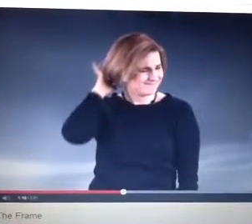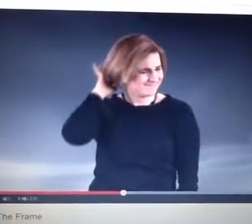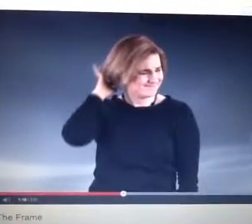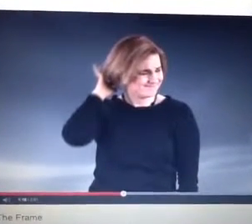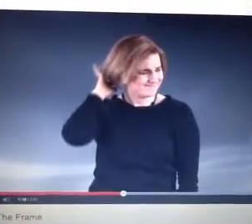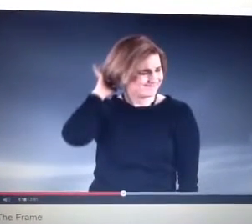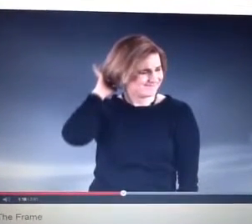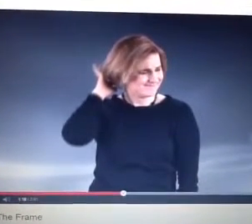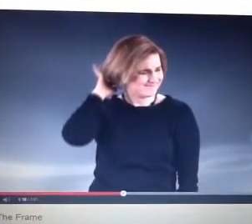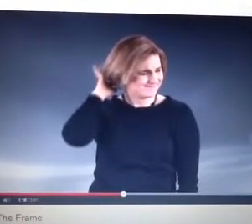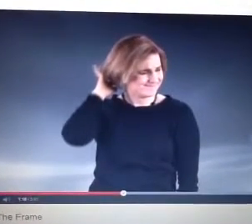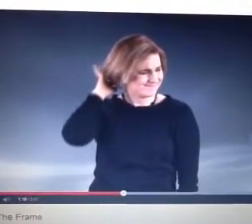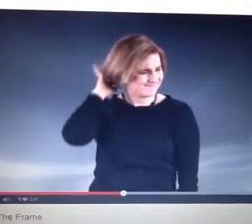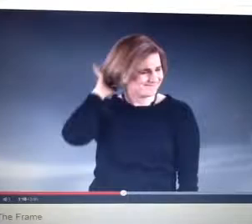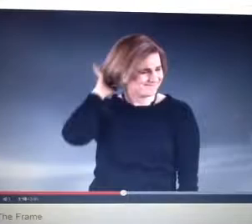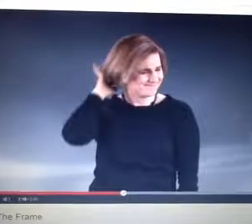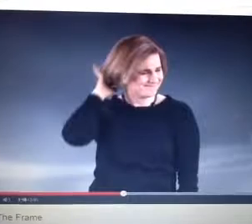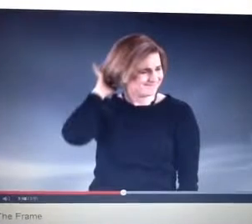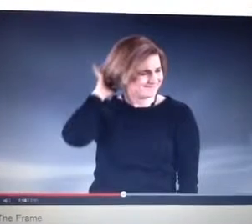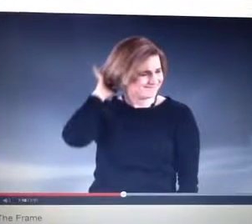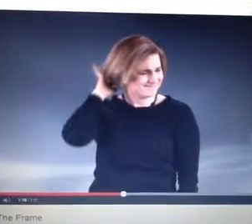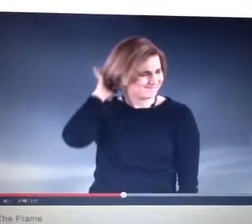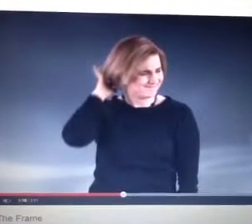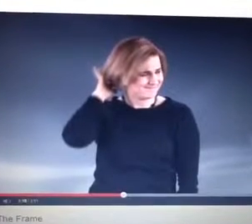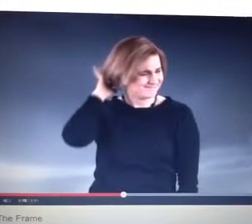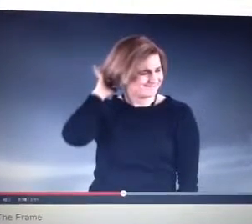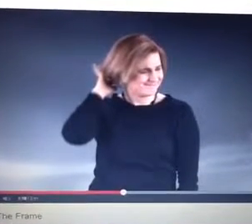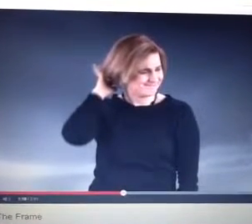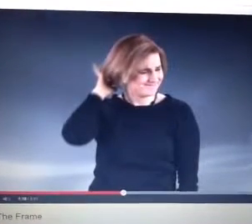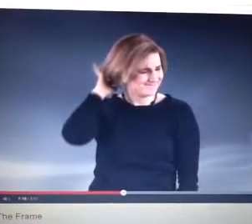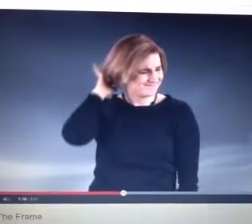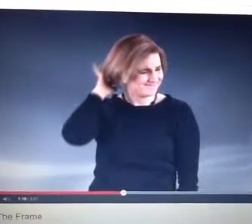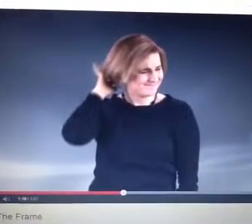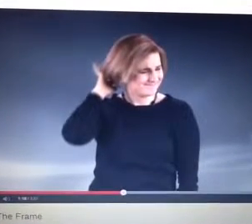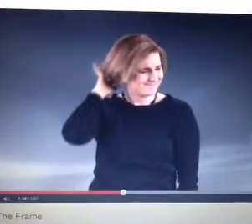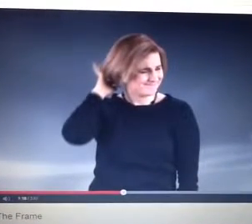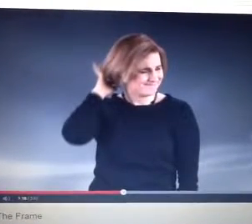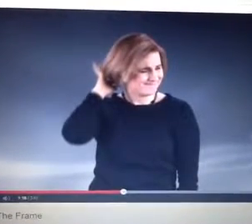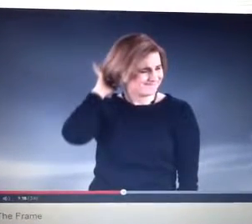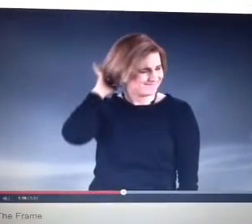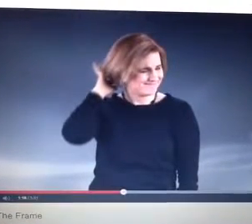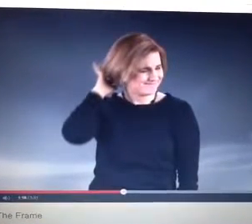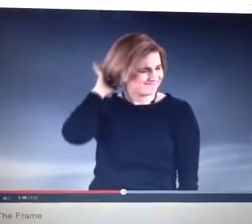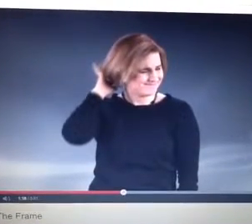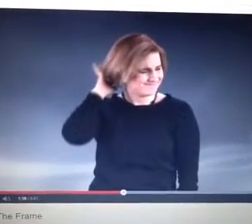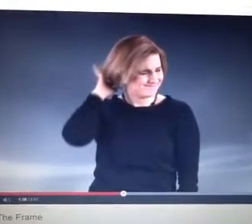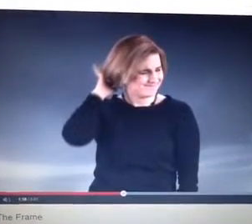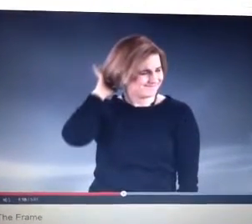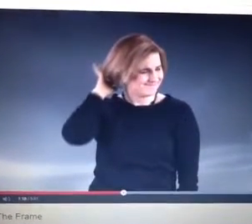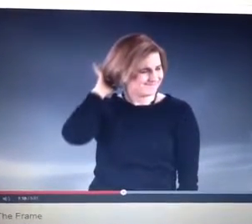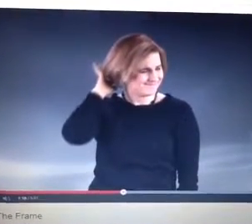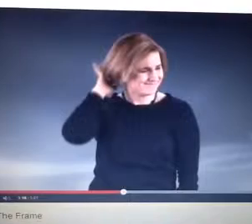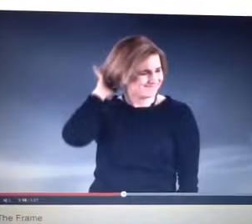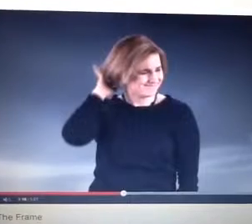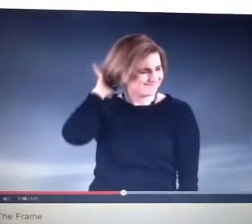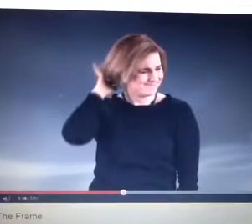he wanted to put pictures on the wall, and on the front wall he wanted to put a picture accompanied by two